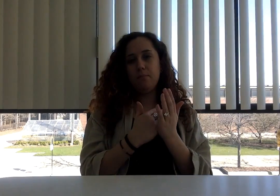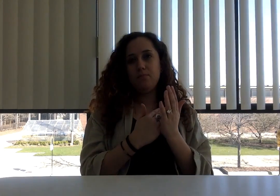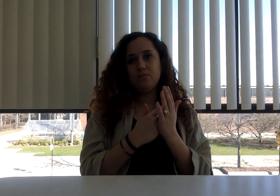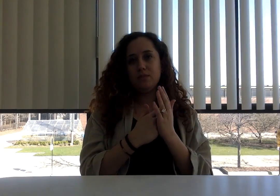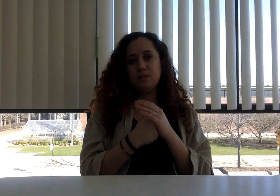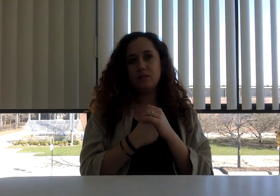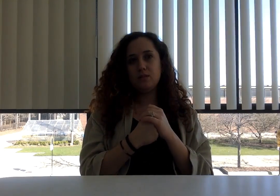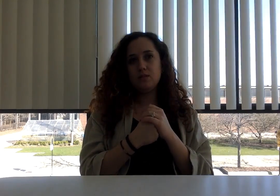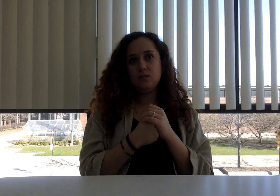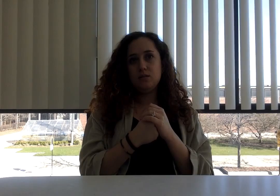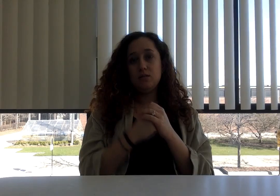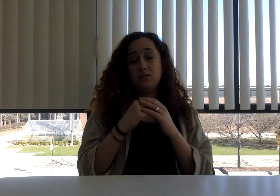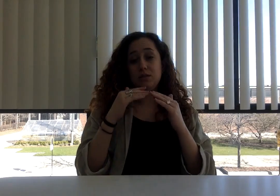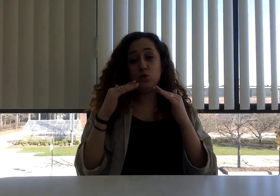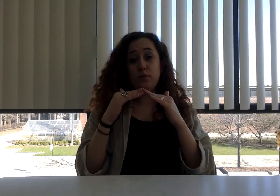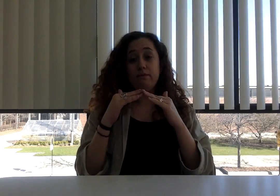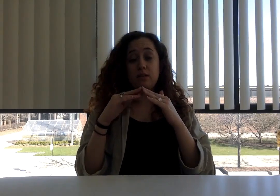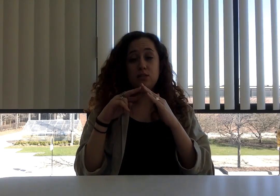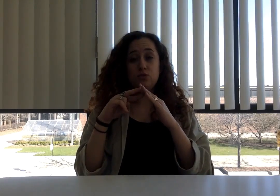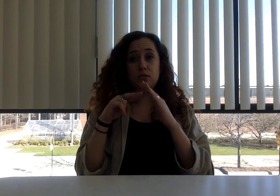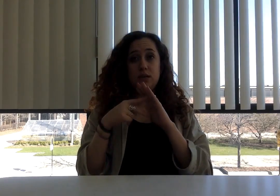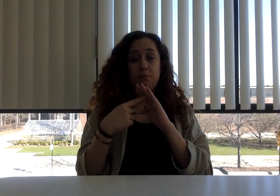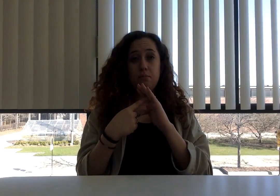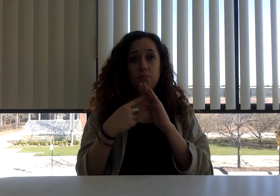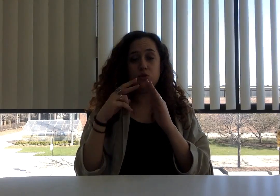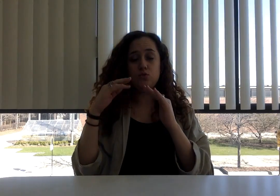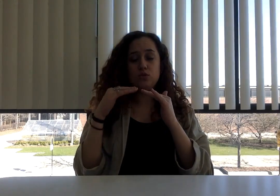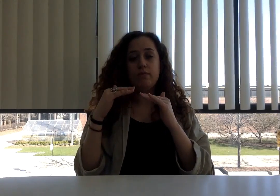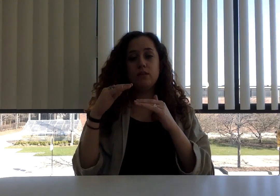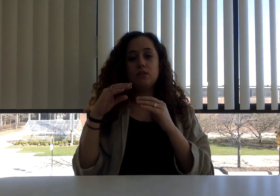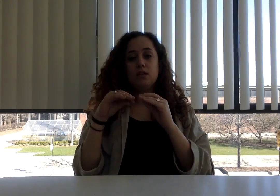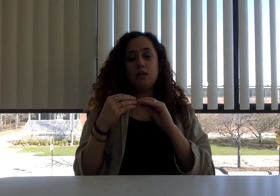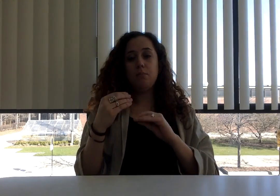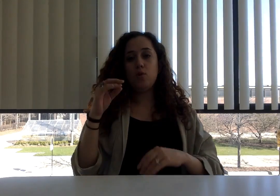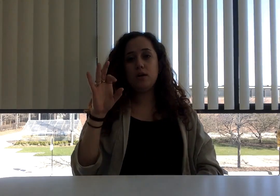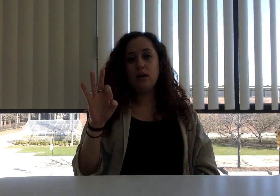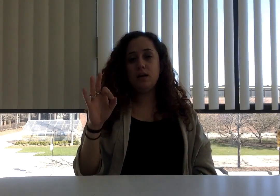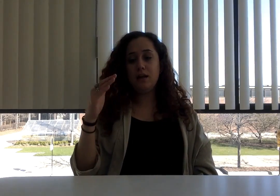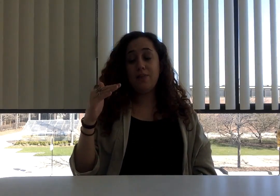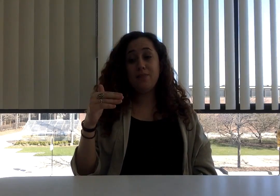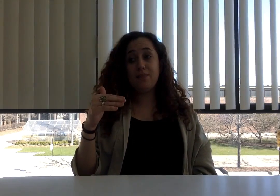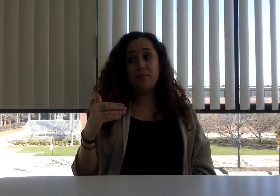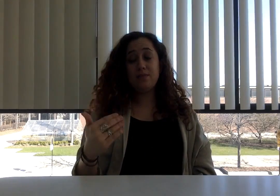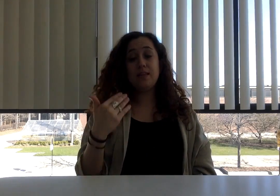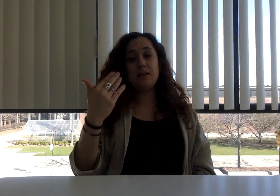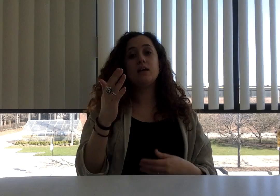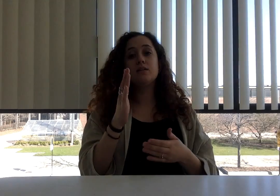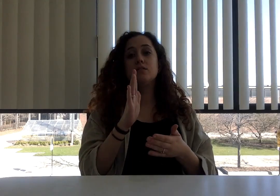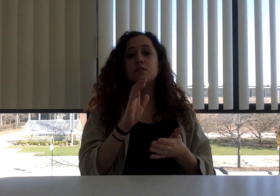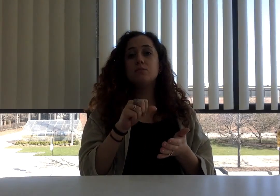On the next page, what we needed to do was take a number like 9 and rewrite the number 9